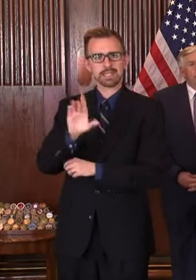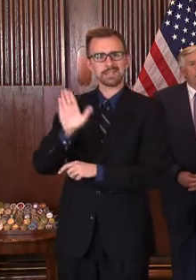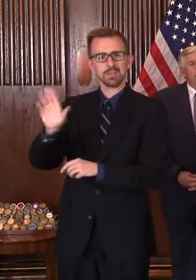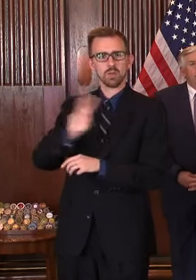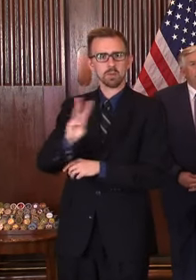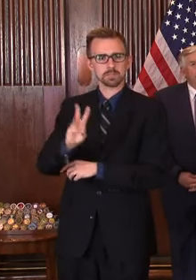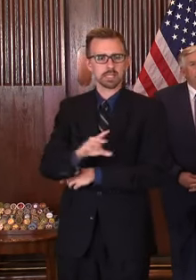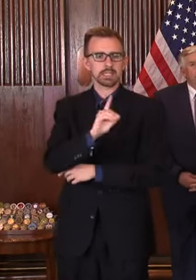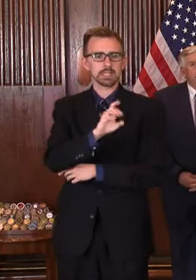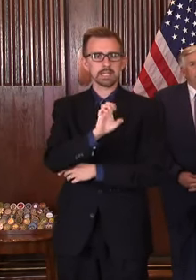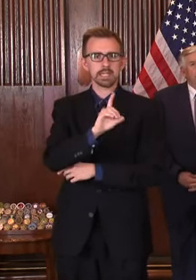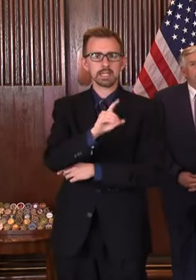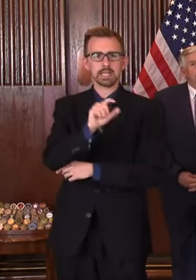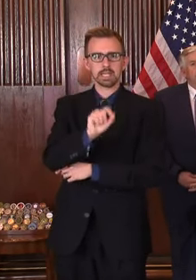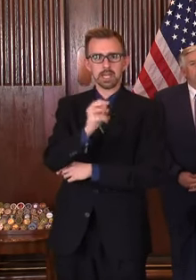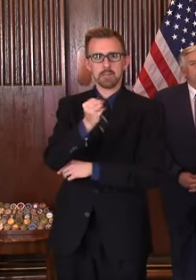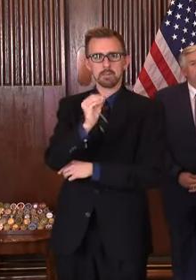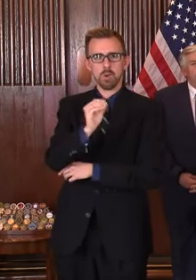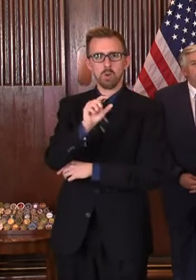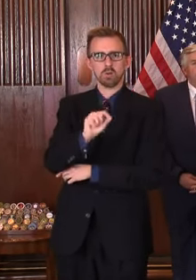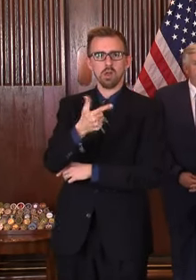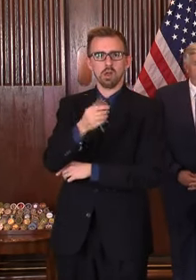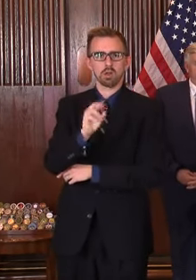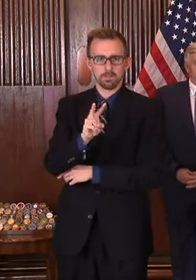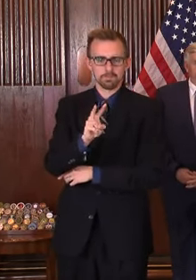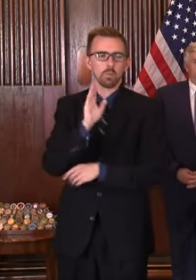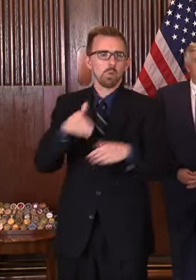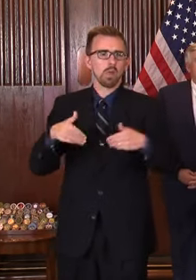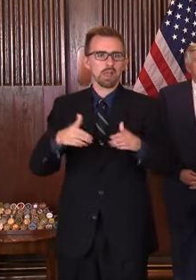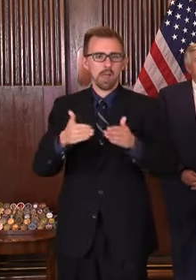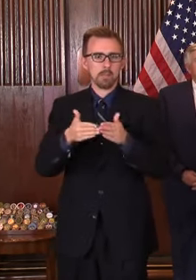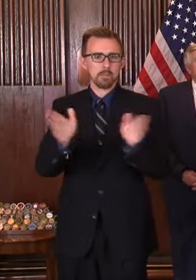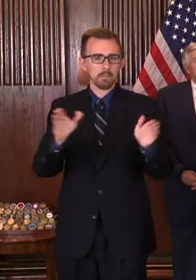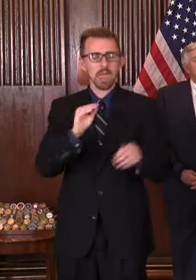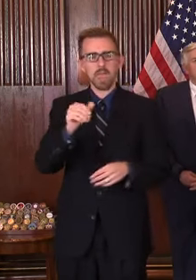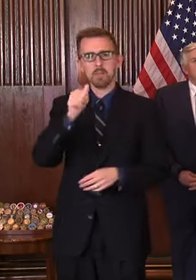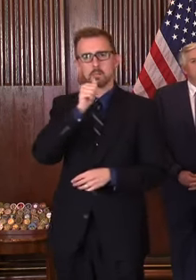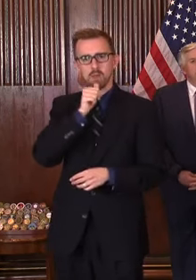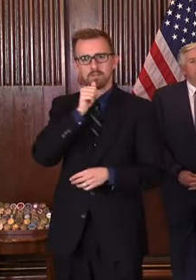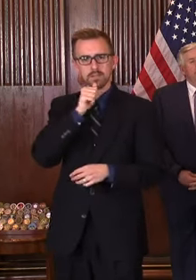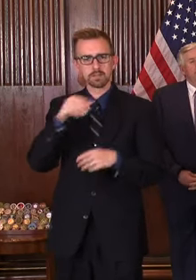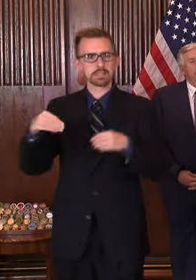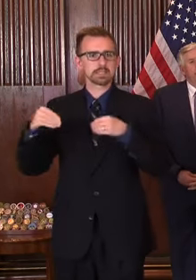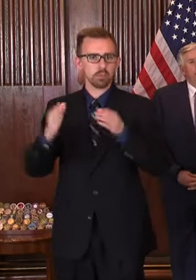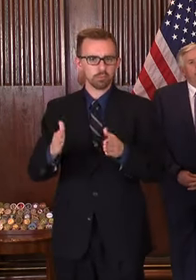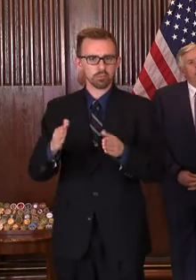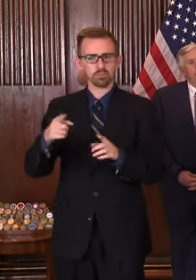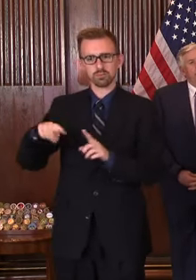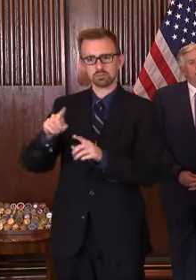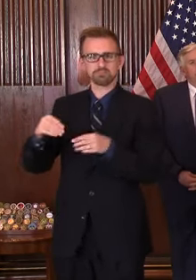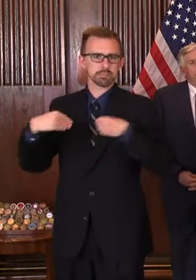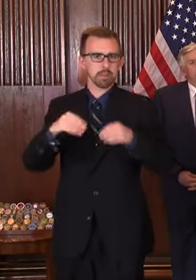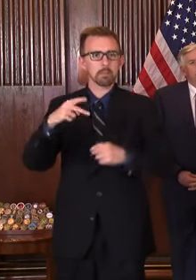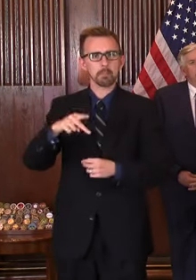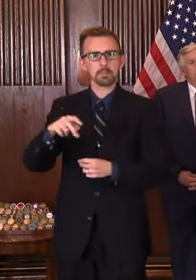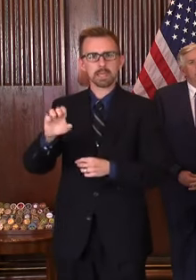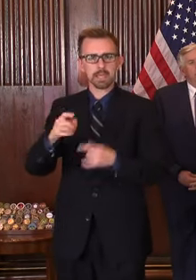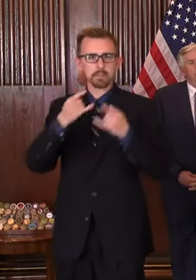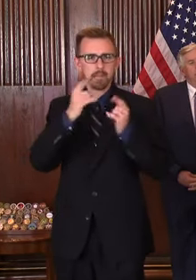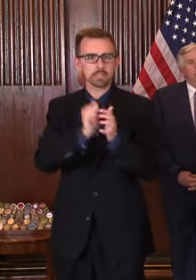at ded.mo.gov. It will allow public and private sellers of PPE to connect